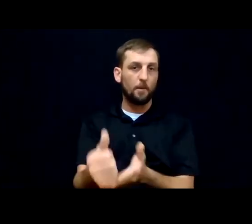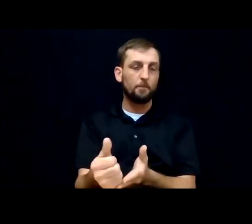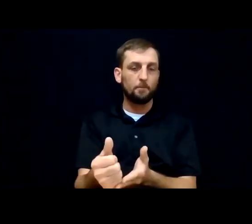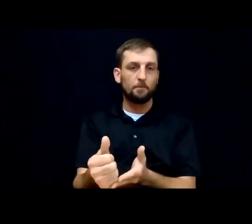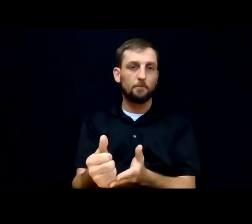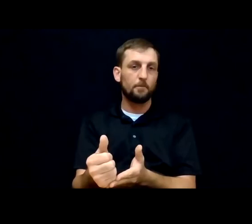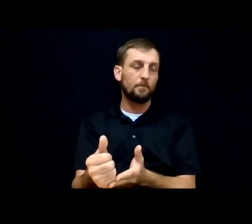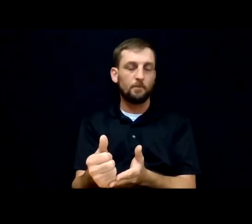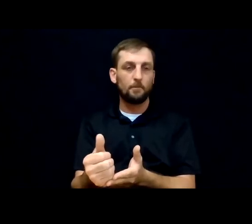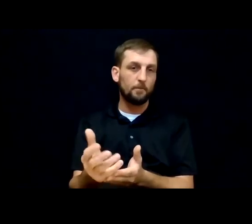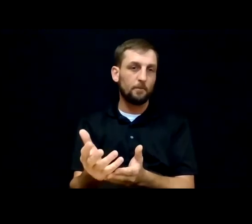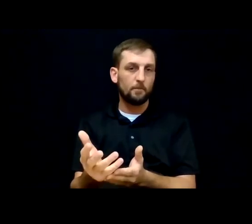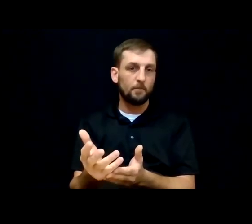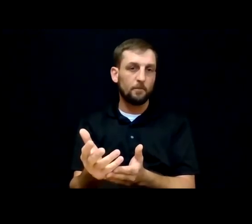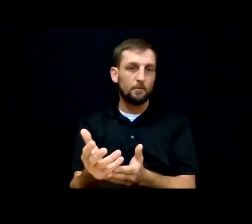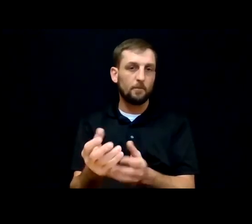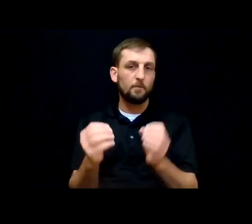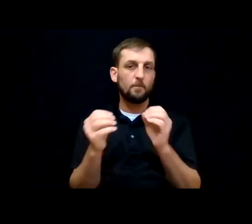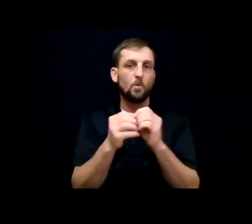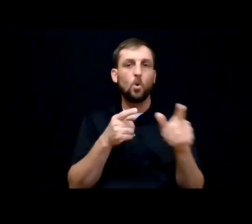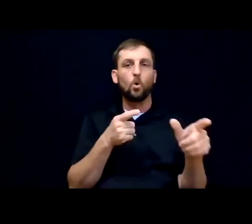do a much quicker